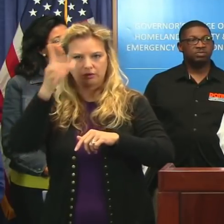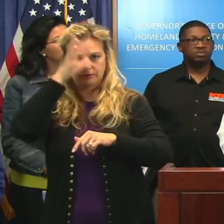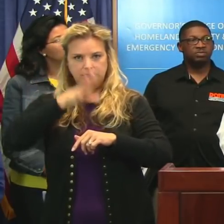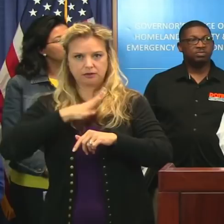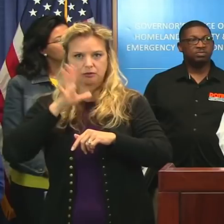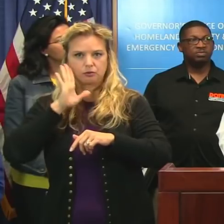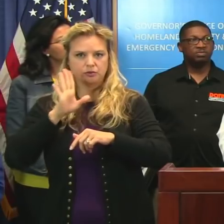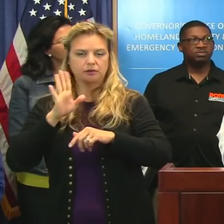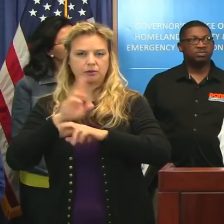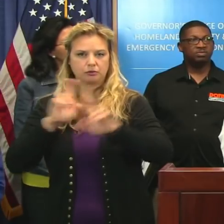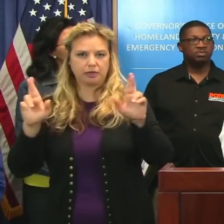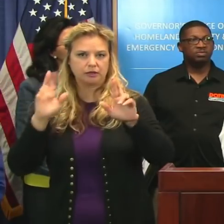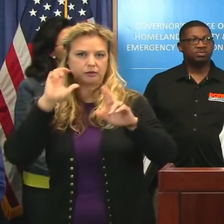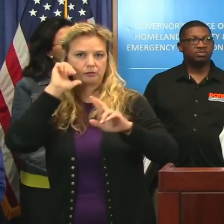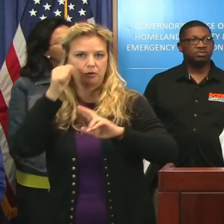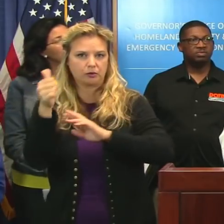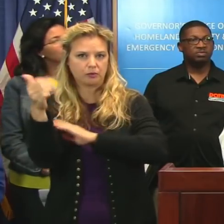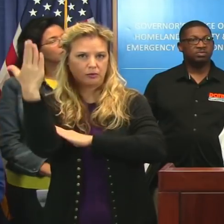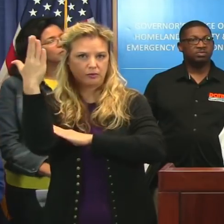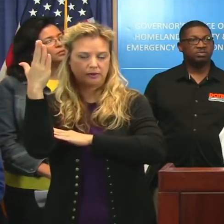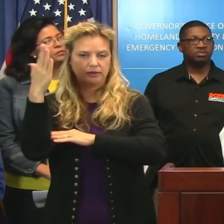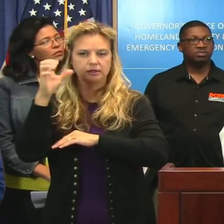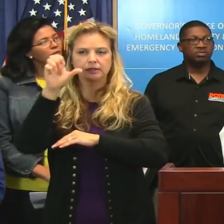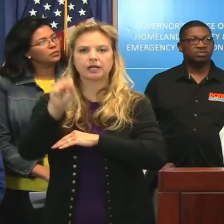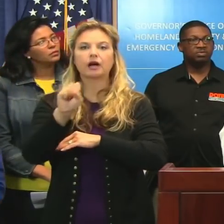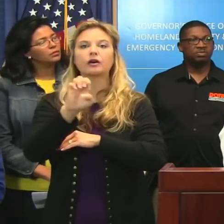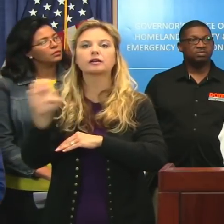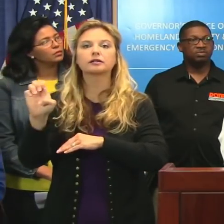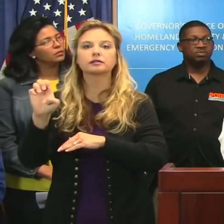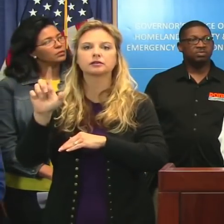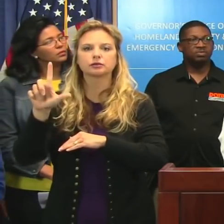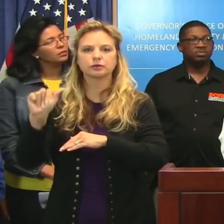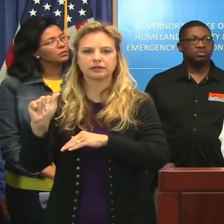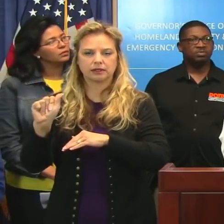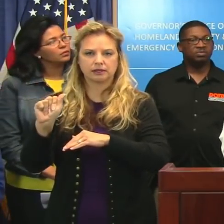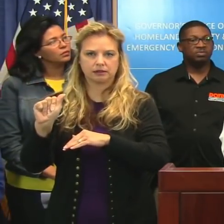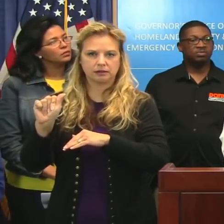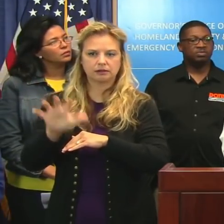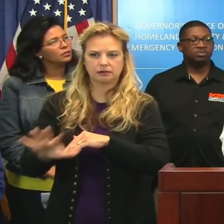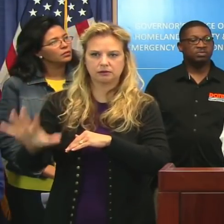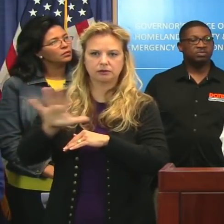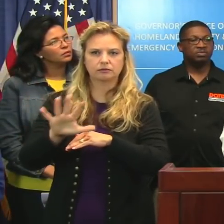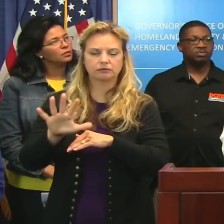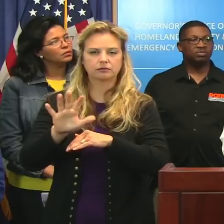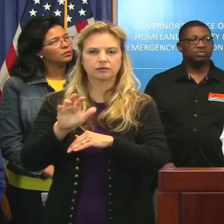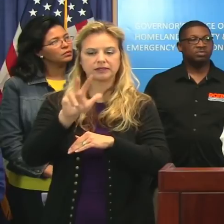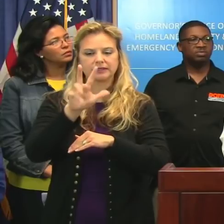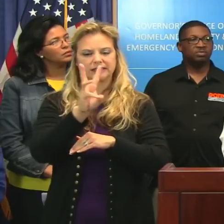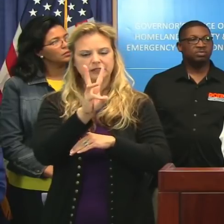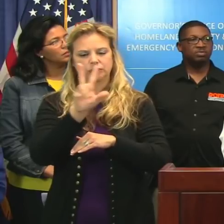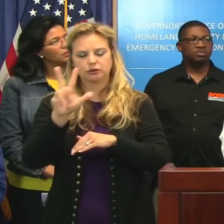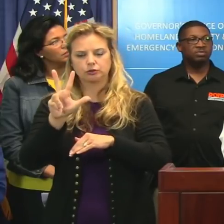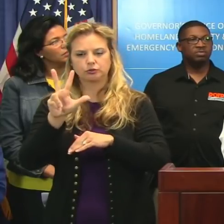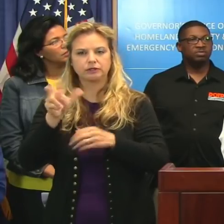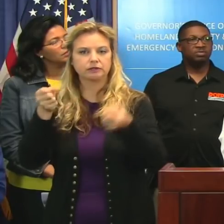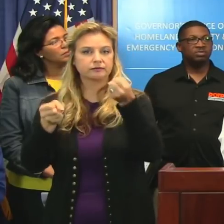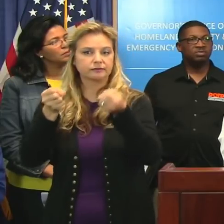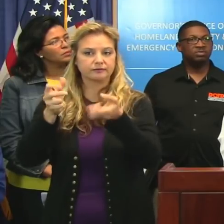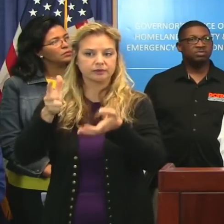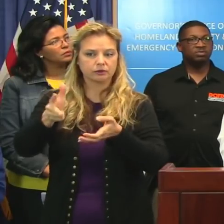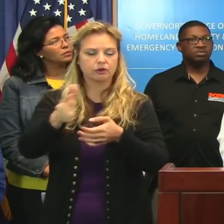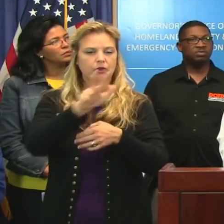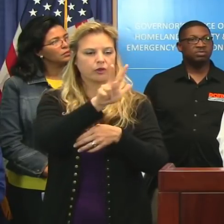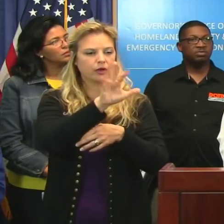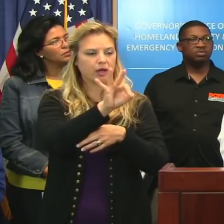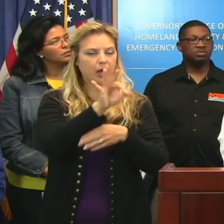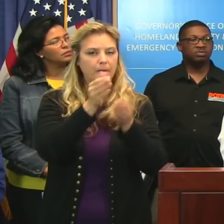be pre-positioned primarily in southeast Louisiana, along with 63 high water vehicles, 39